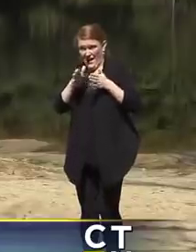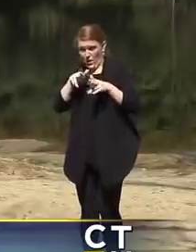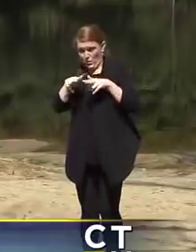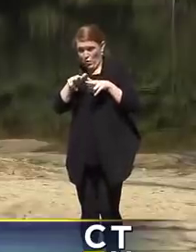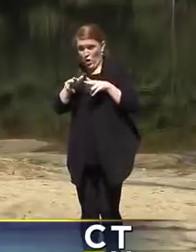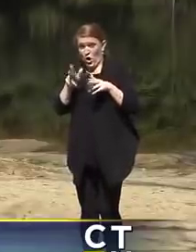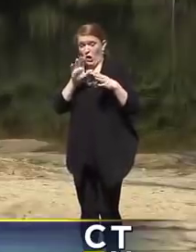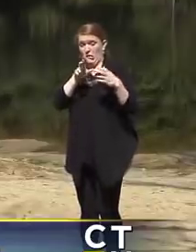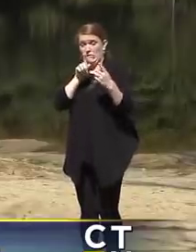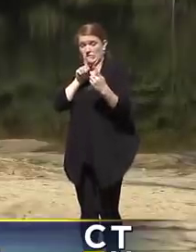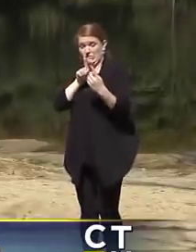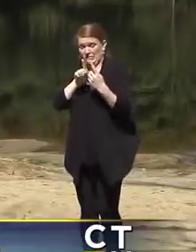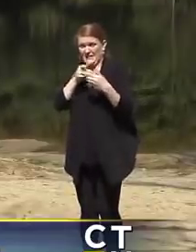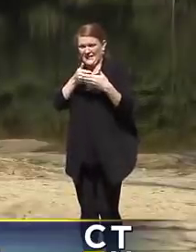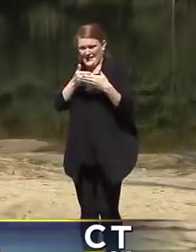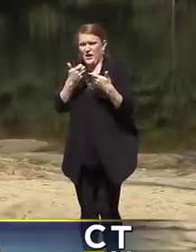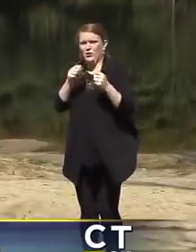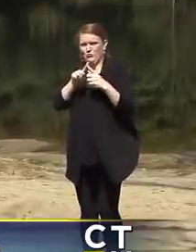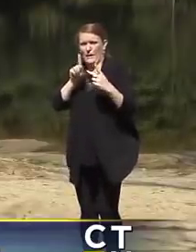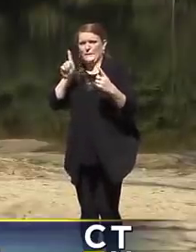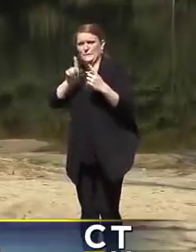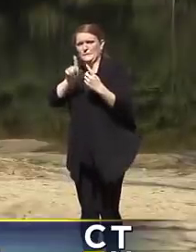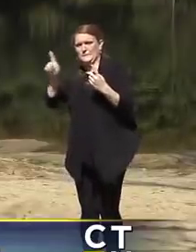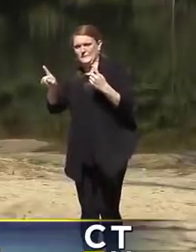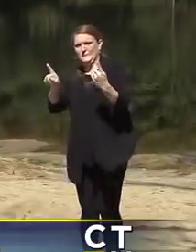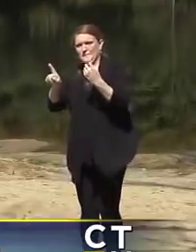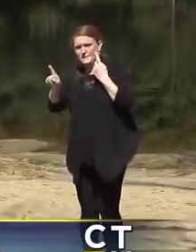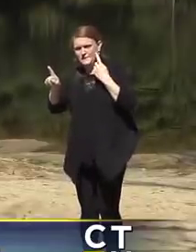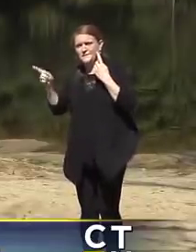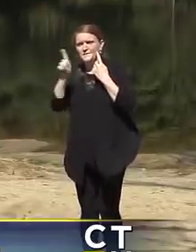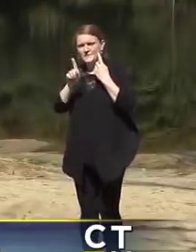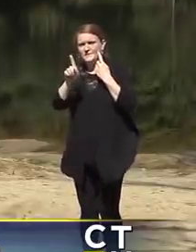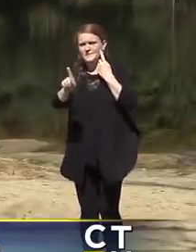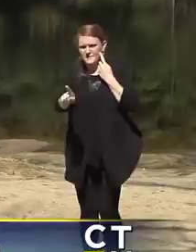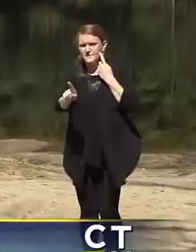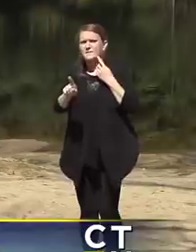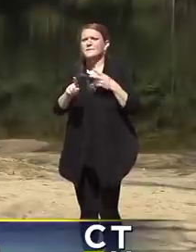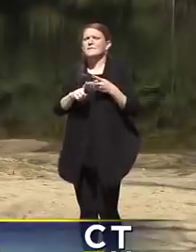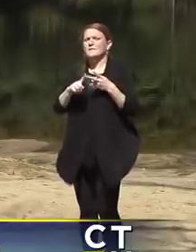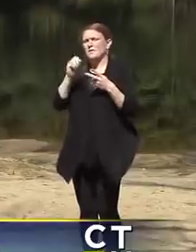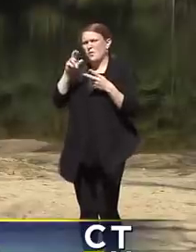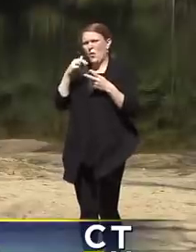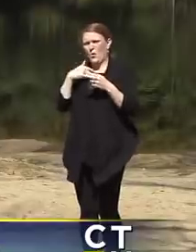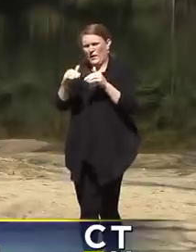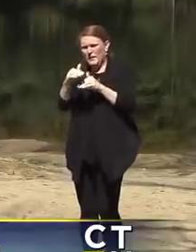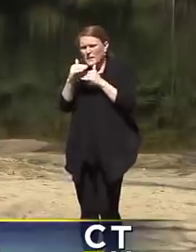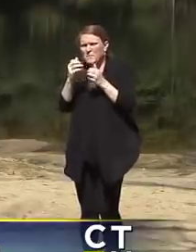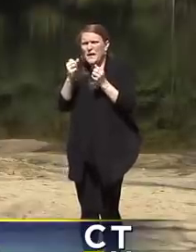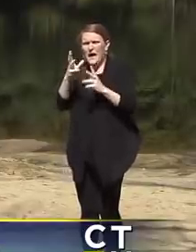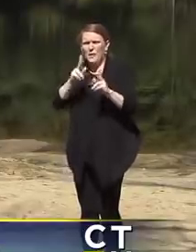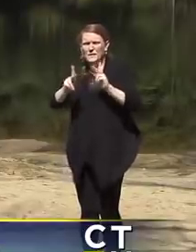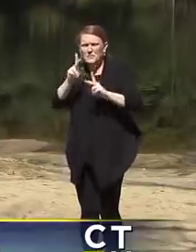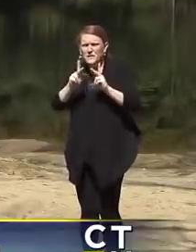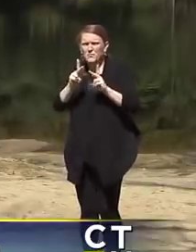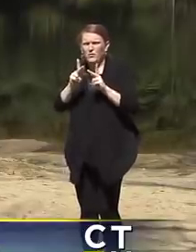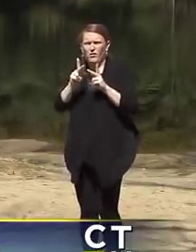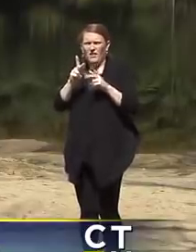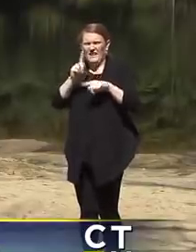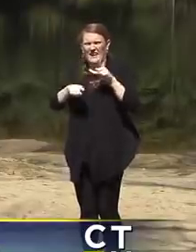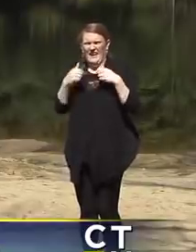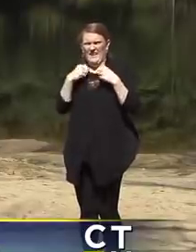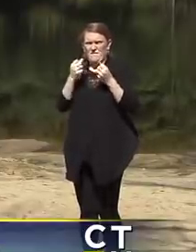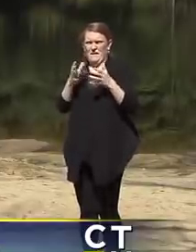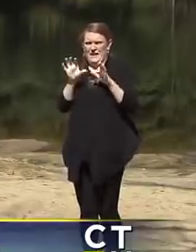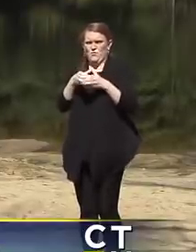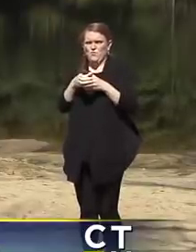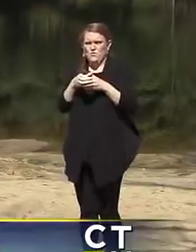prohibiting groups gathering of more than 5, which means that we've been prohibiting picnicking and other types of uses of the